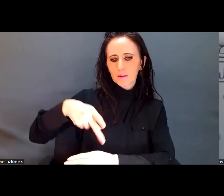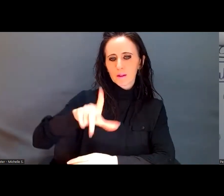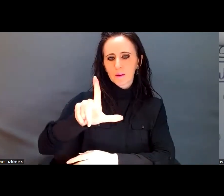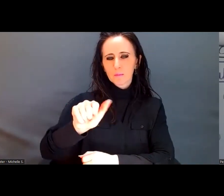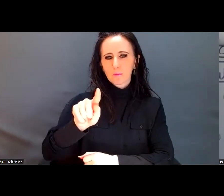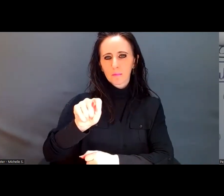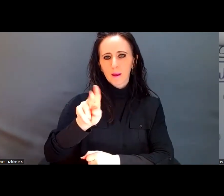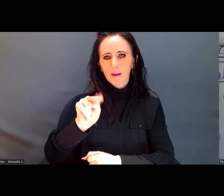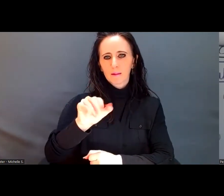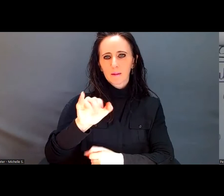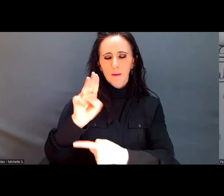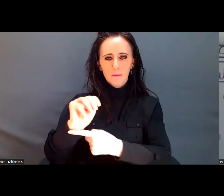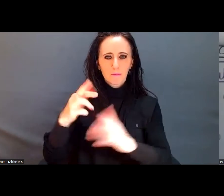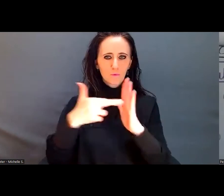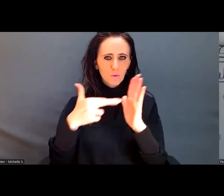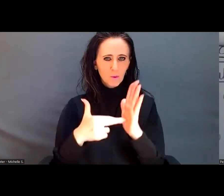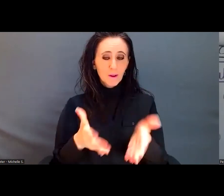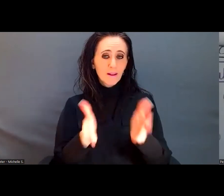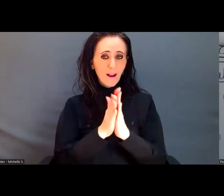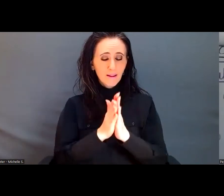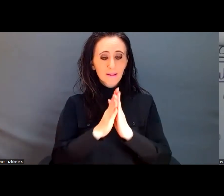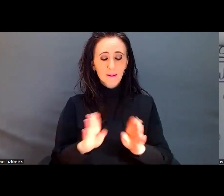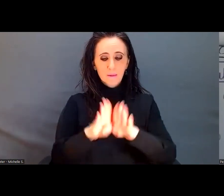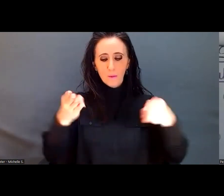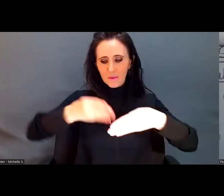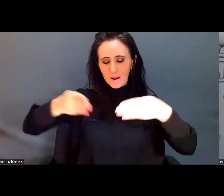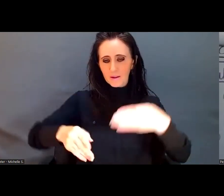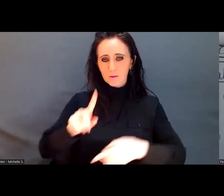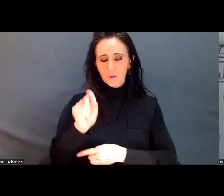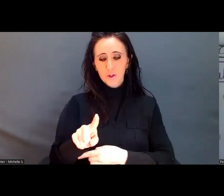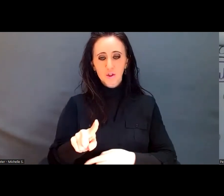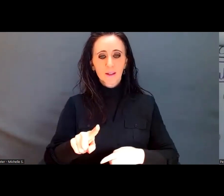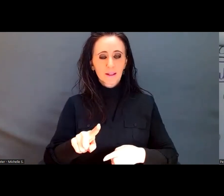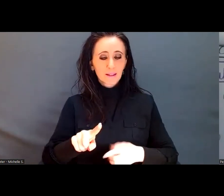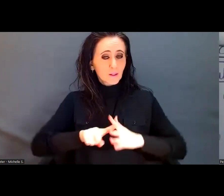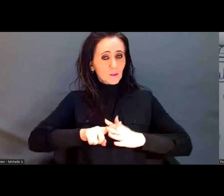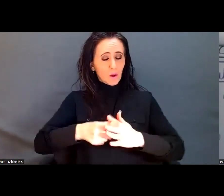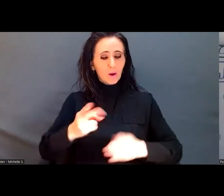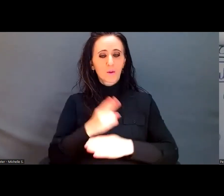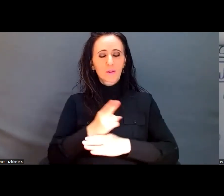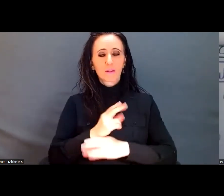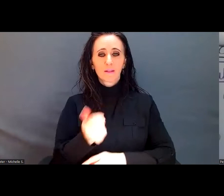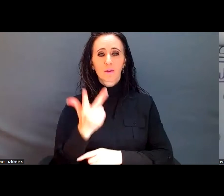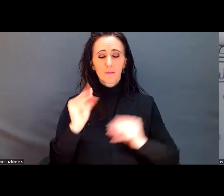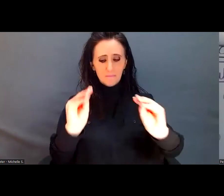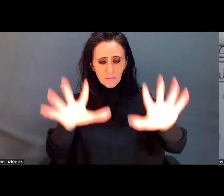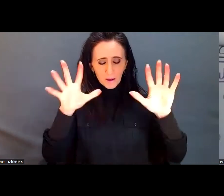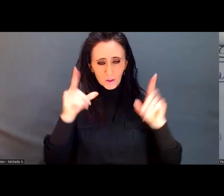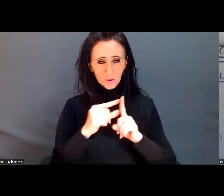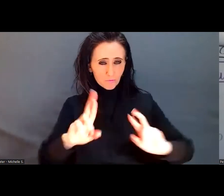asking open-ended questions, starting with 3 magic words. Guess what they are? Ready? Ready to